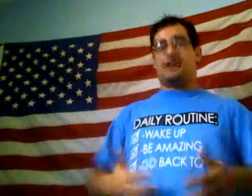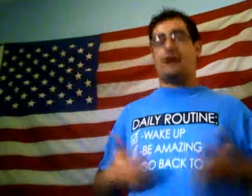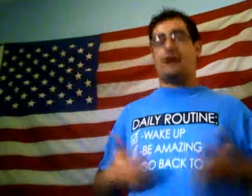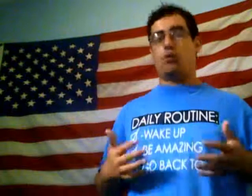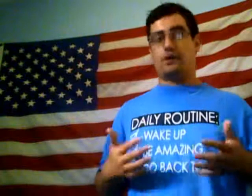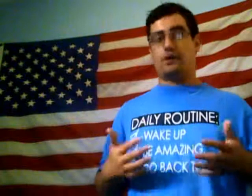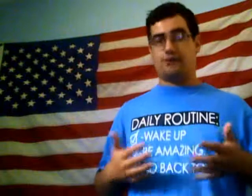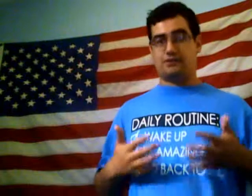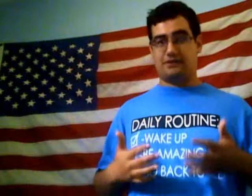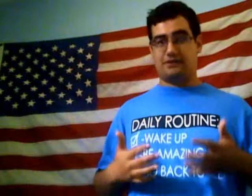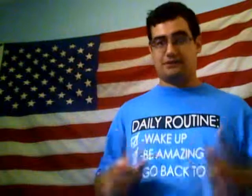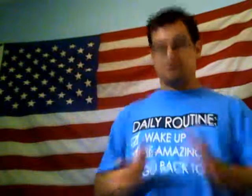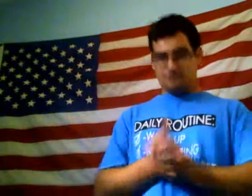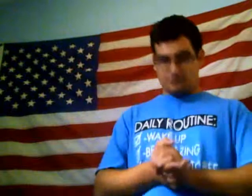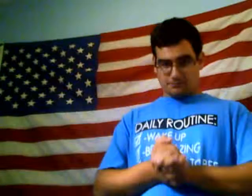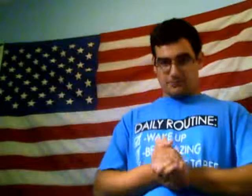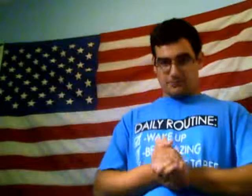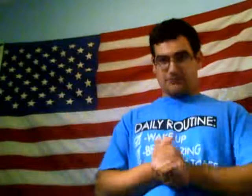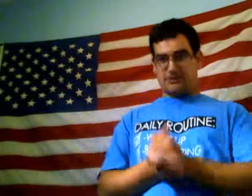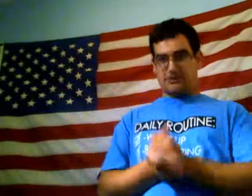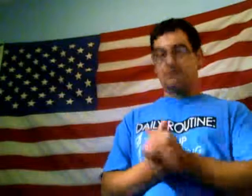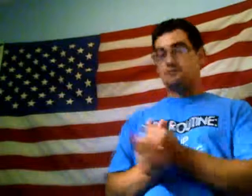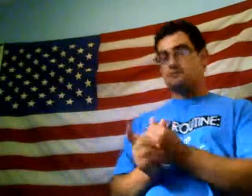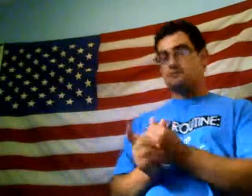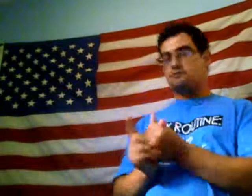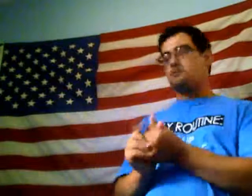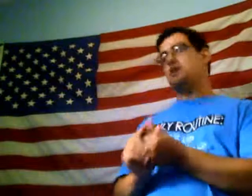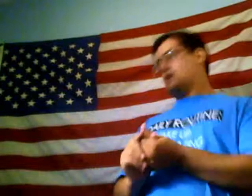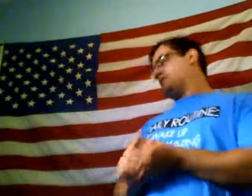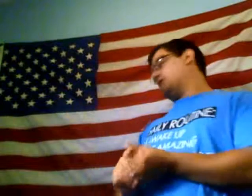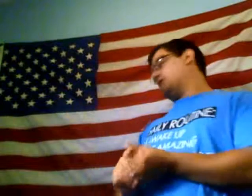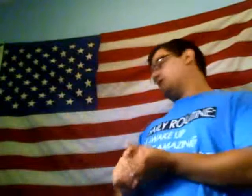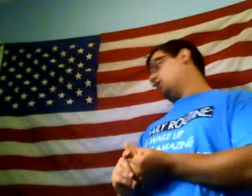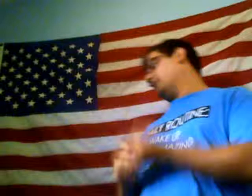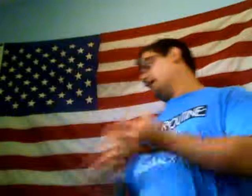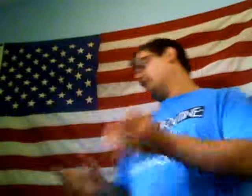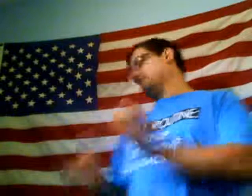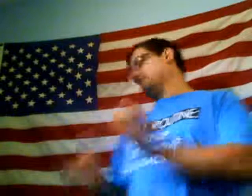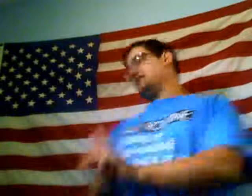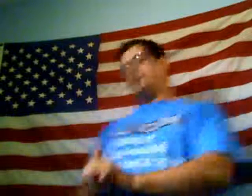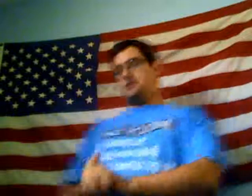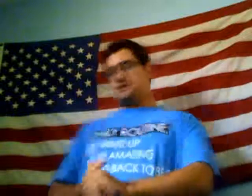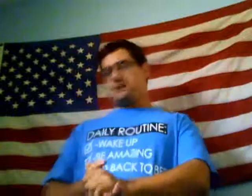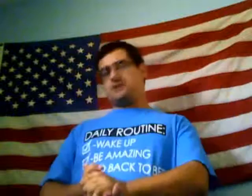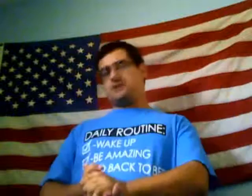energetic cowboy of Roosevelt, I should say. So in the end, Taft wins the